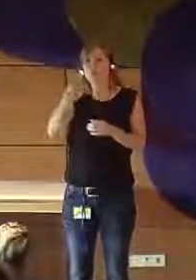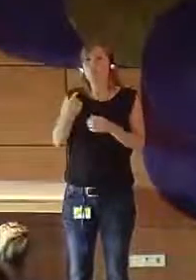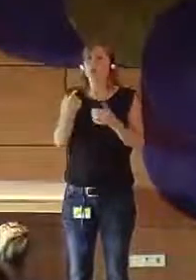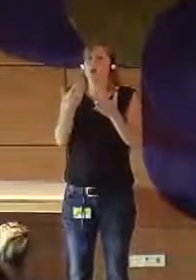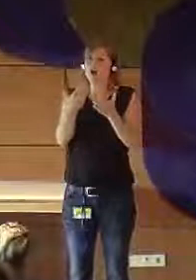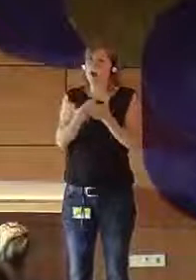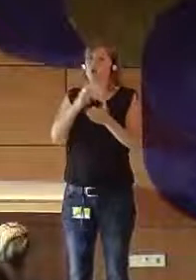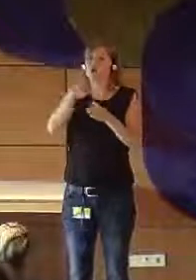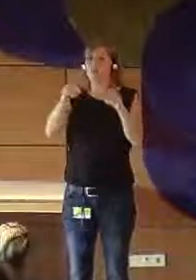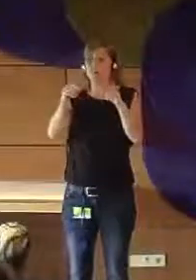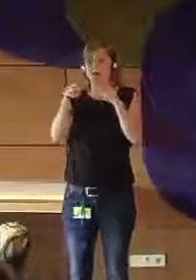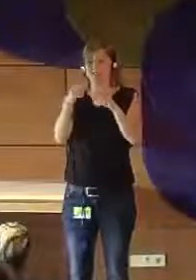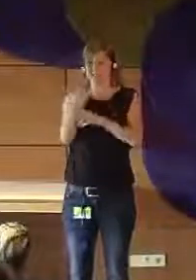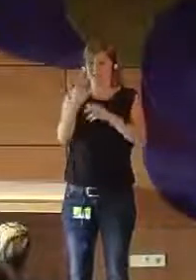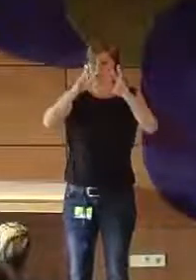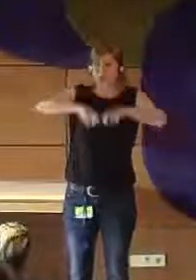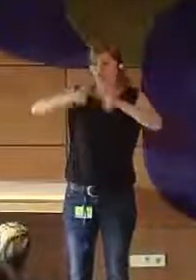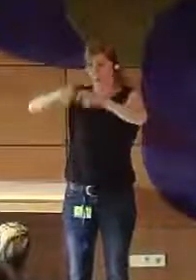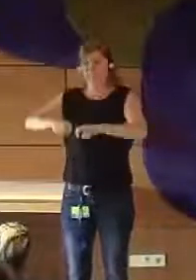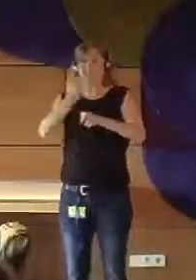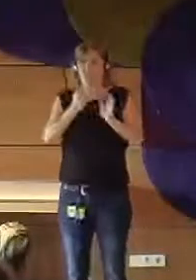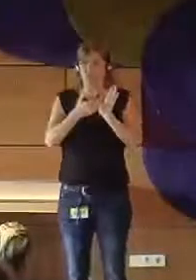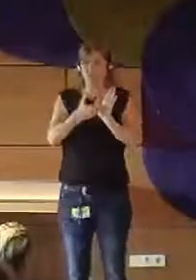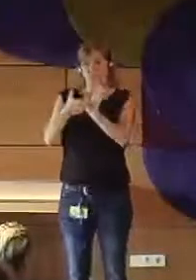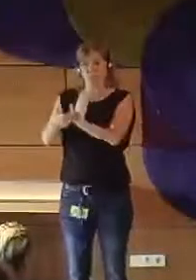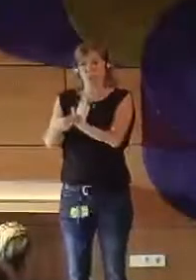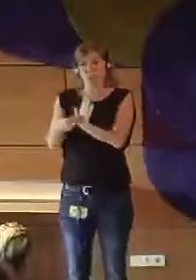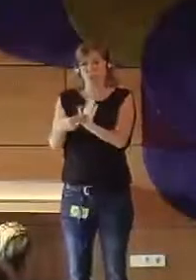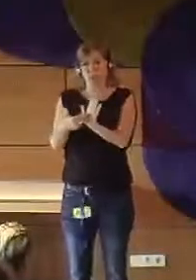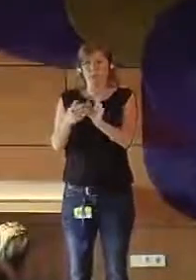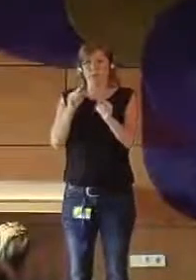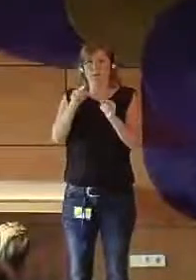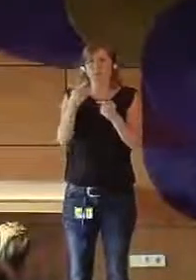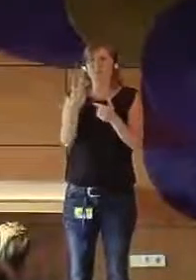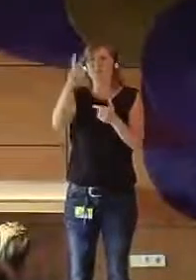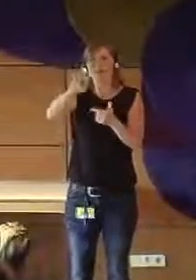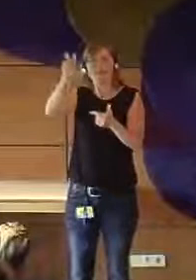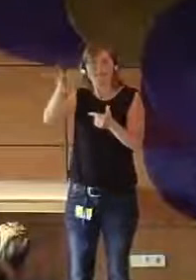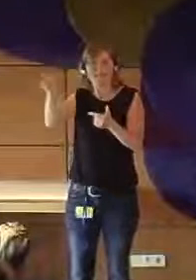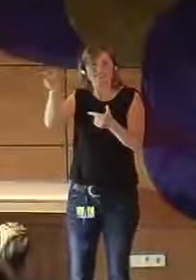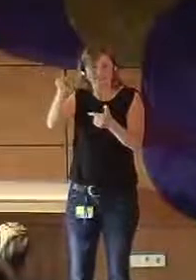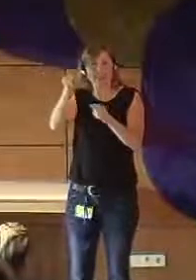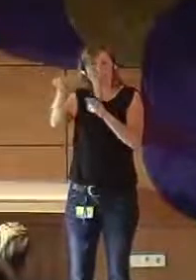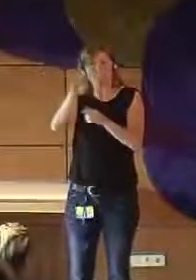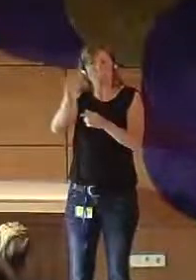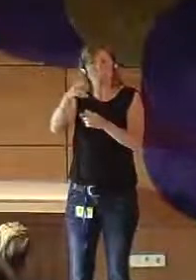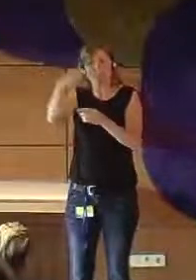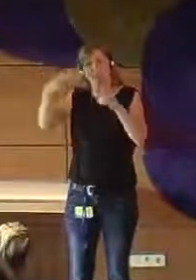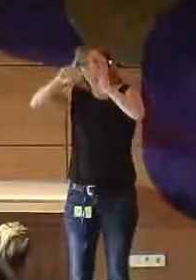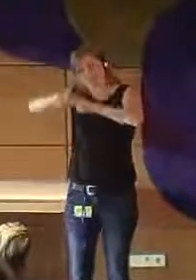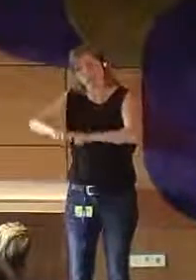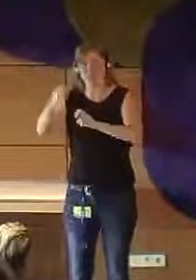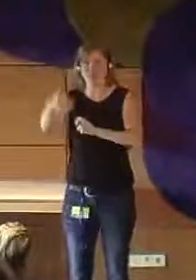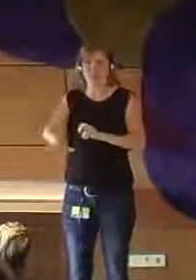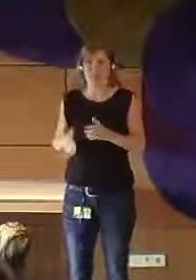clinic. You see I've been having a Zweibier already in Birmingham. There is also going to be one in London, and there will probably be a smaller